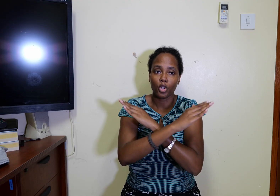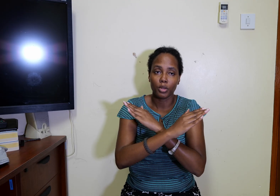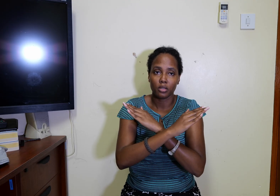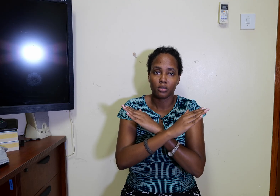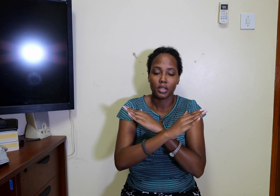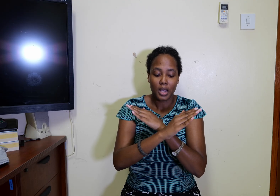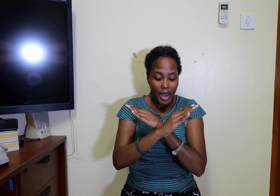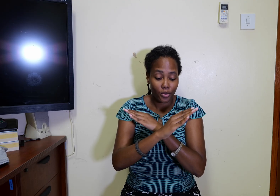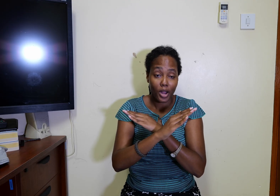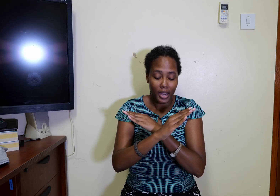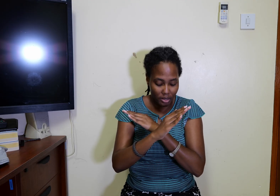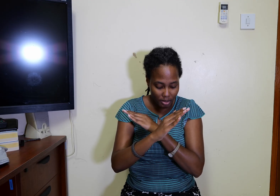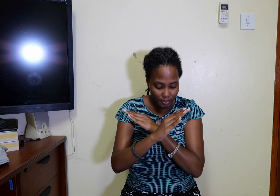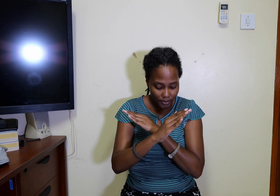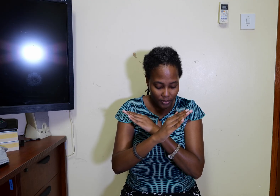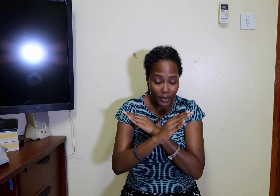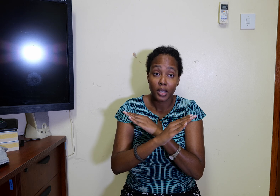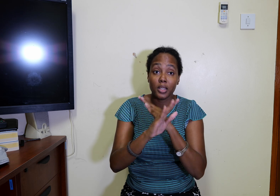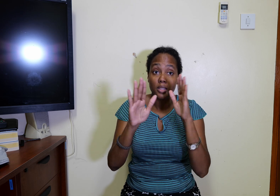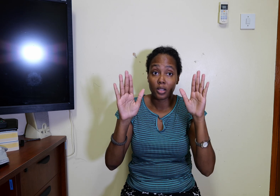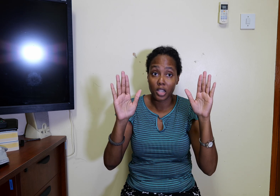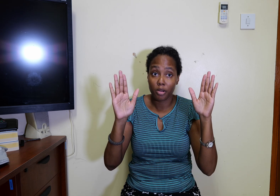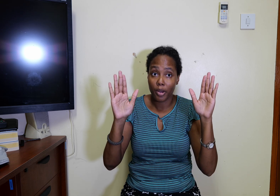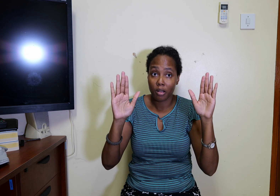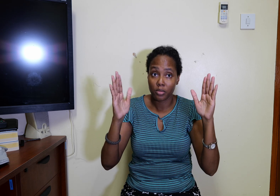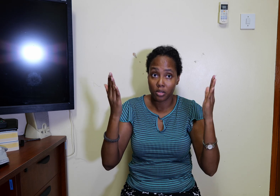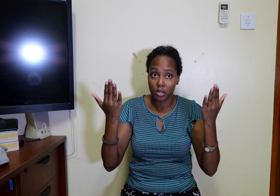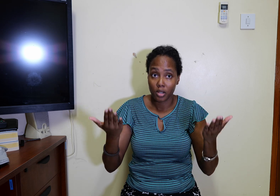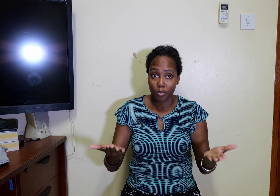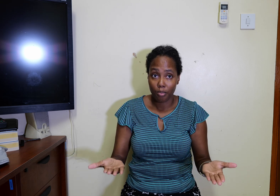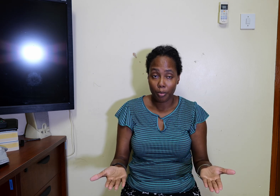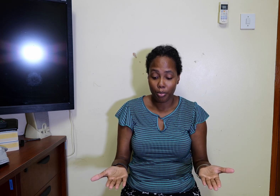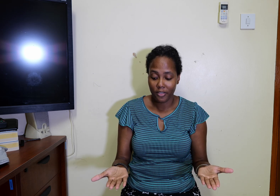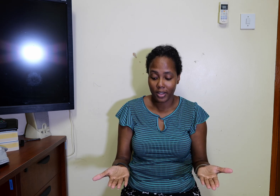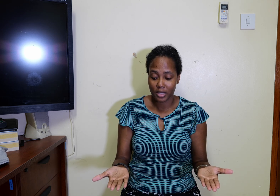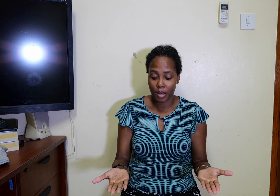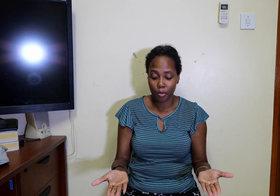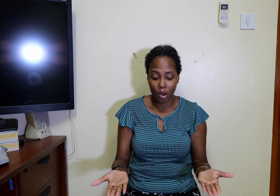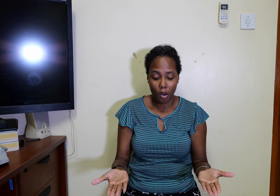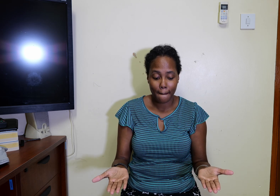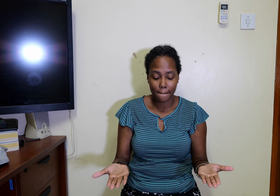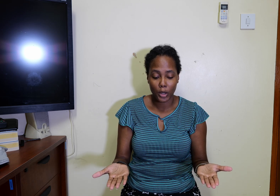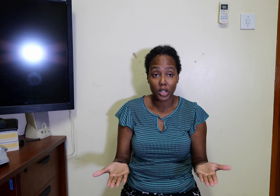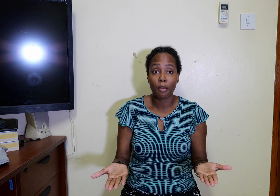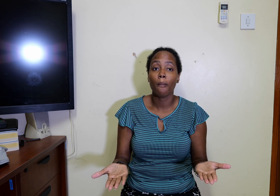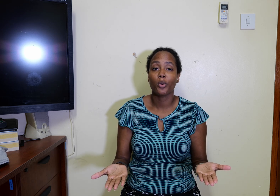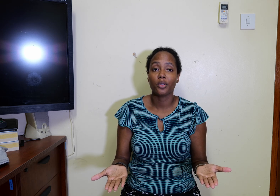trouble, and rise. Still keep the palms, but face them, turn them upward